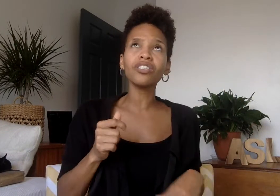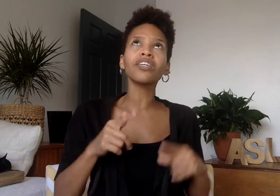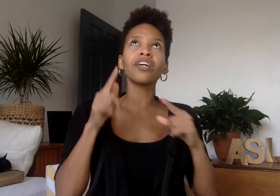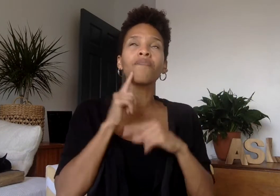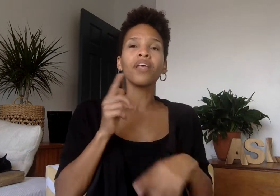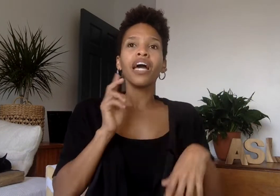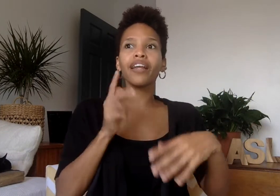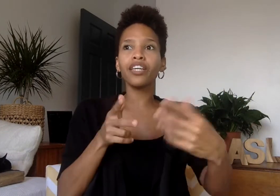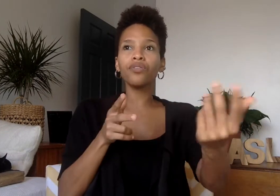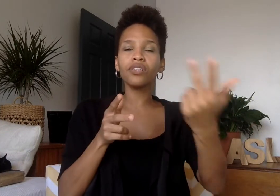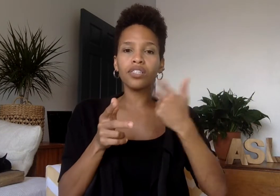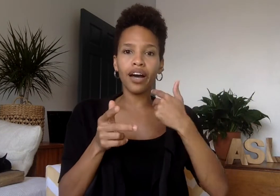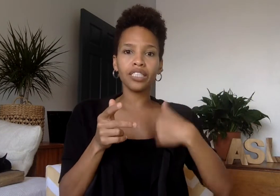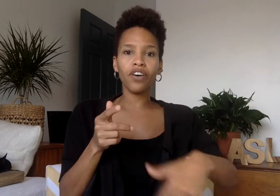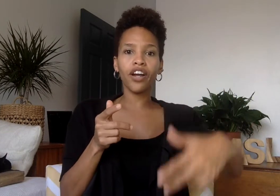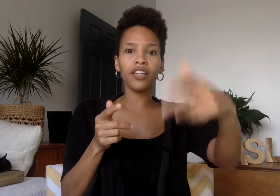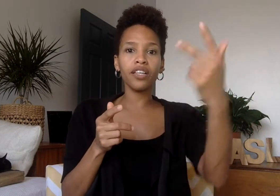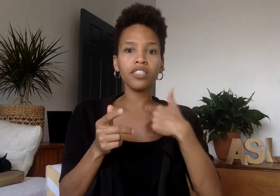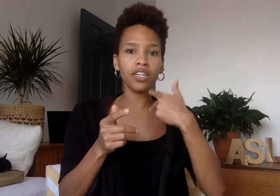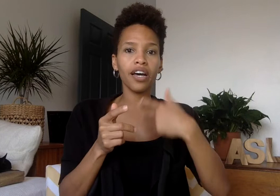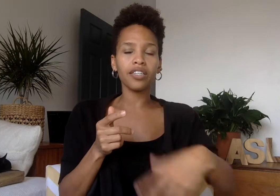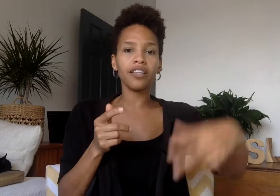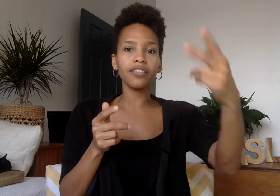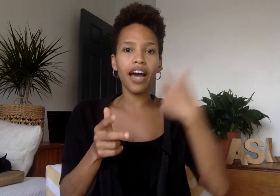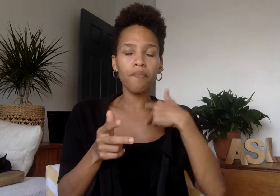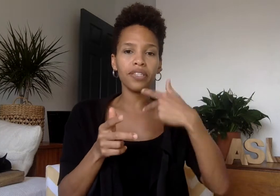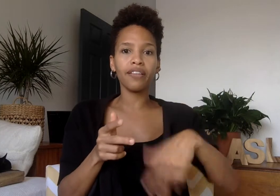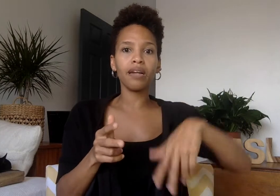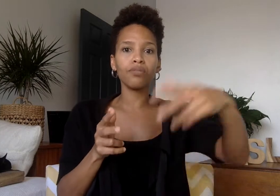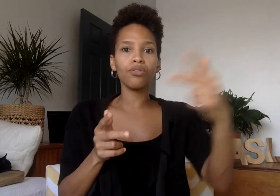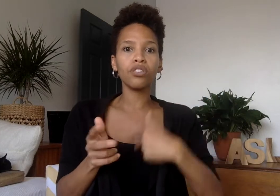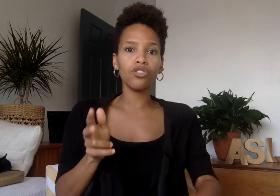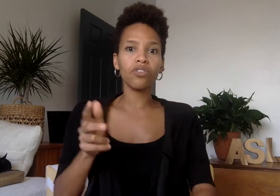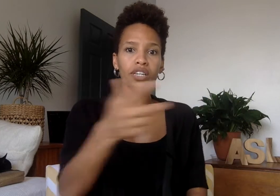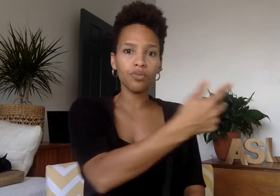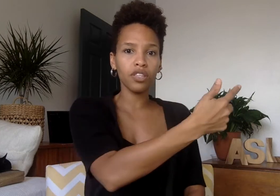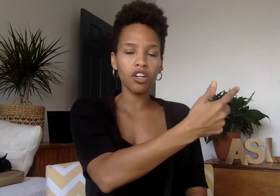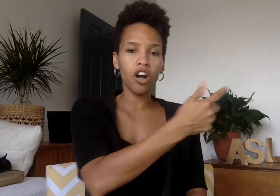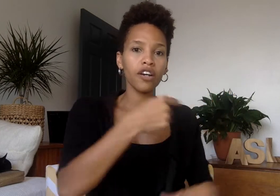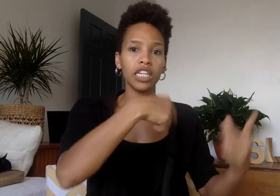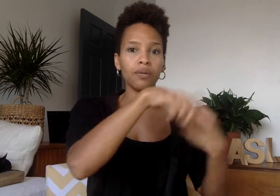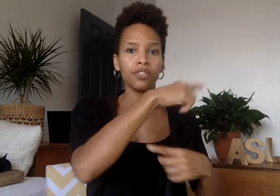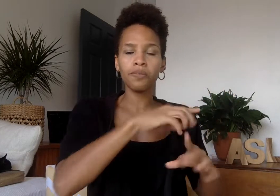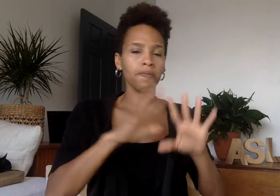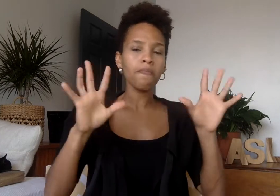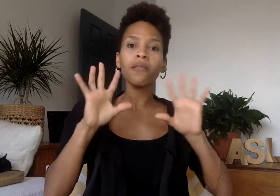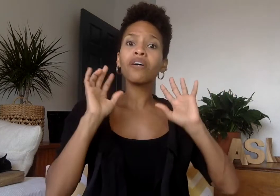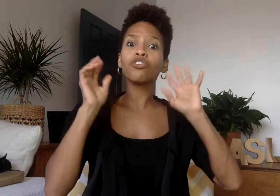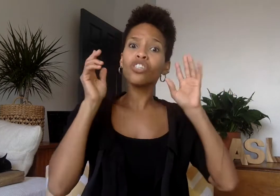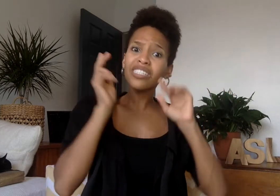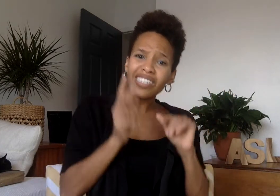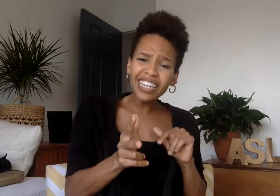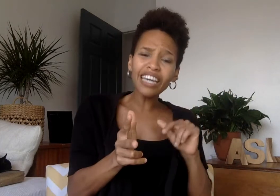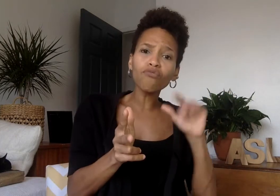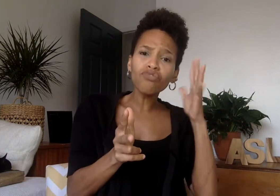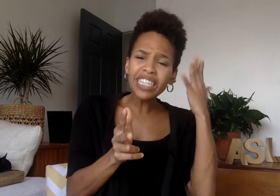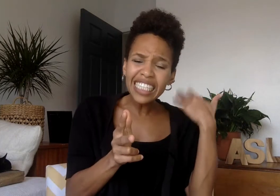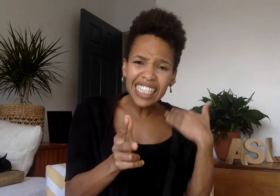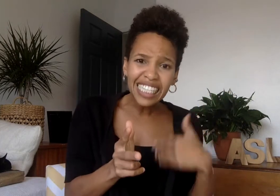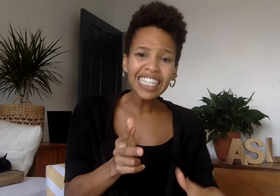thinking, and I use this classifier, and then this happens, and then I'm supposed to do this with the car, and it's supposed to, but just sit and really see